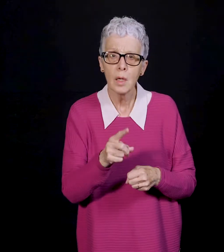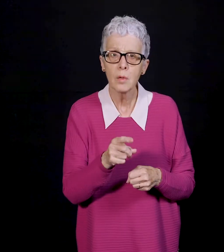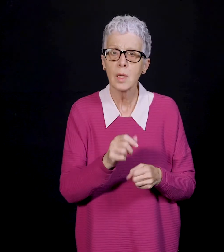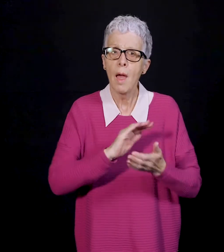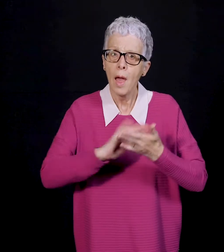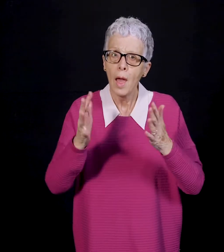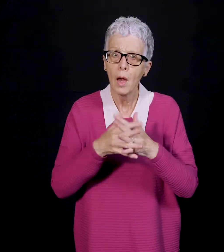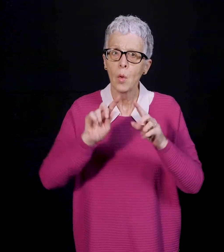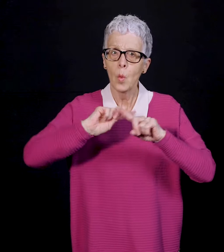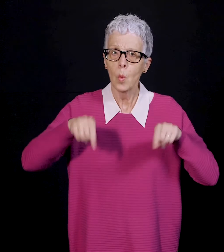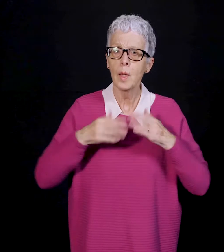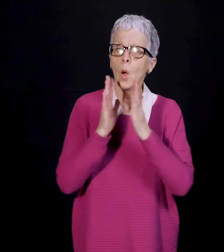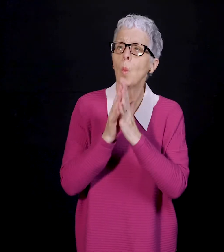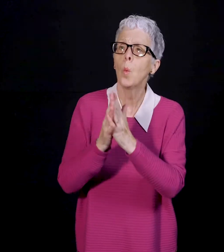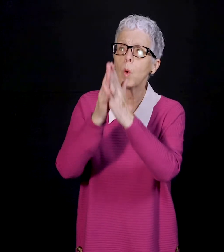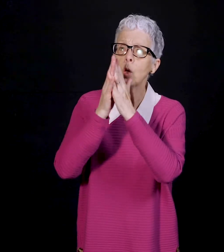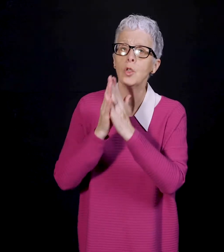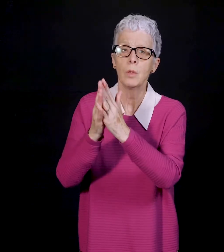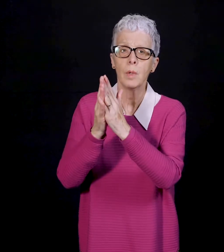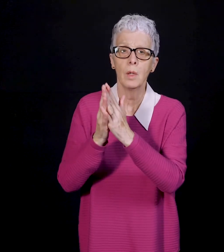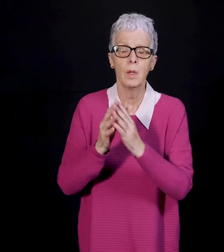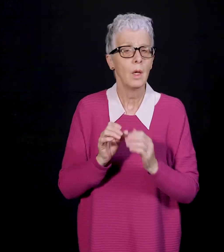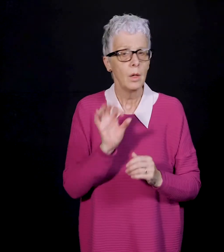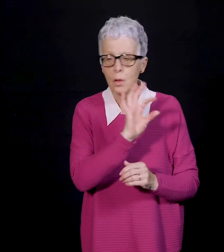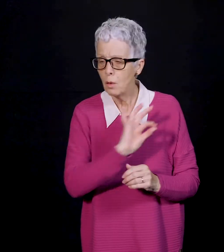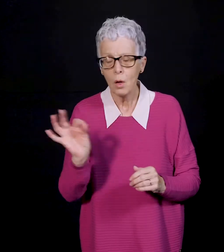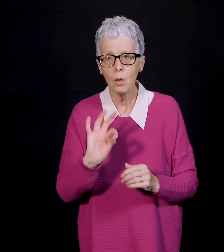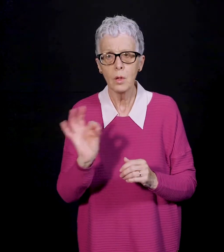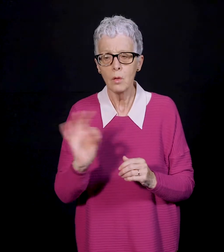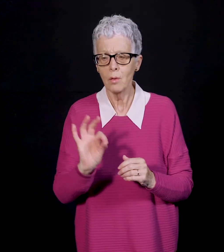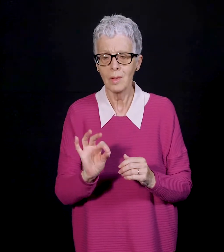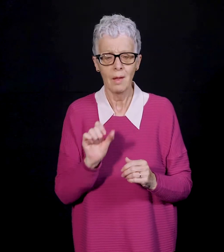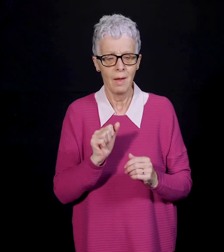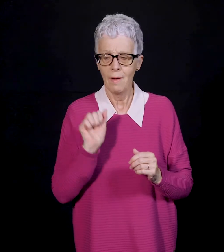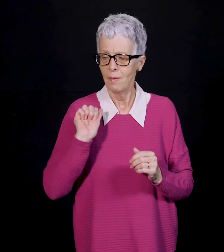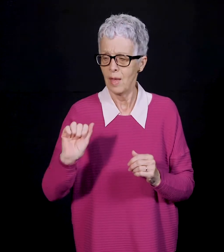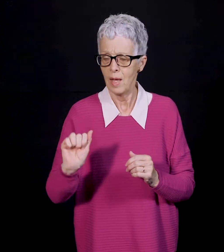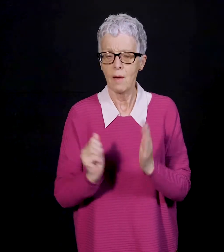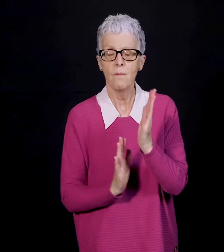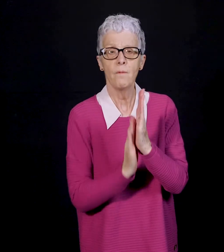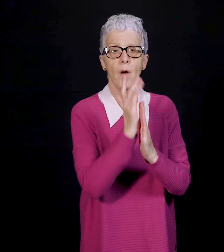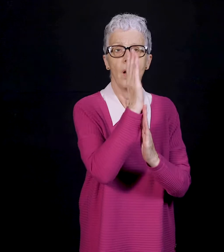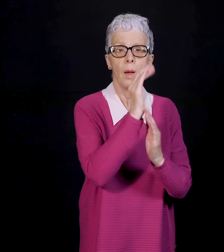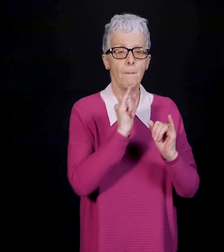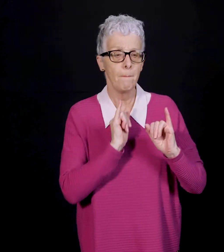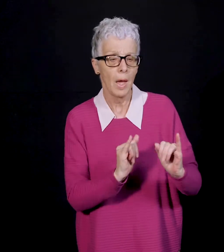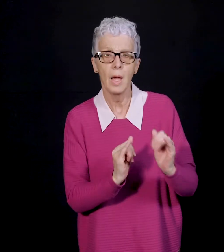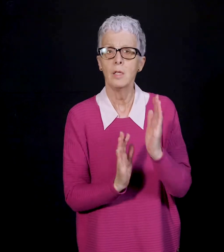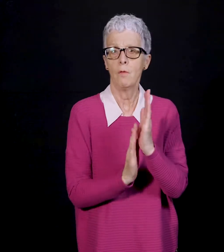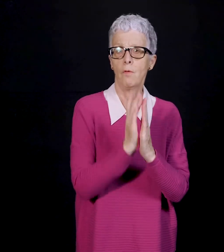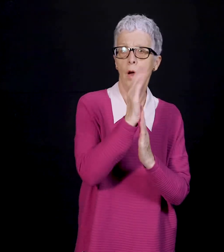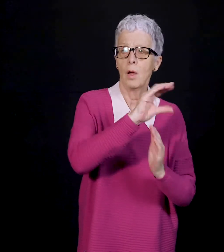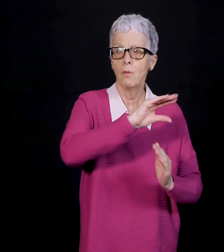God won't allow unauthorized fire, Other versions call it foreign fire or profane